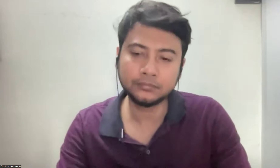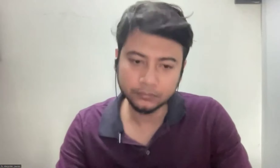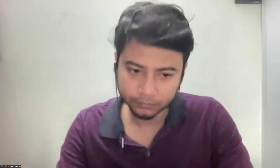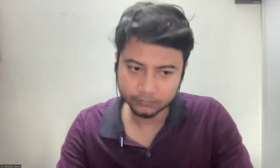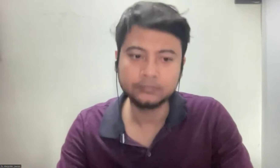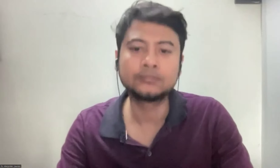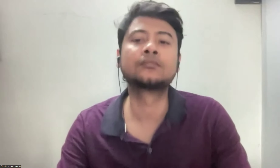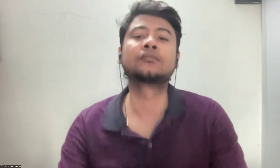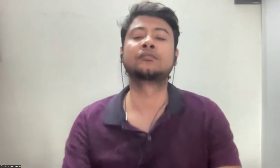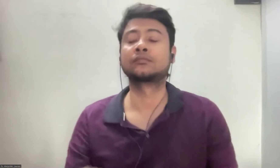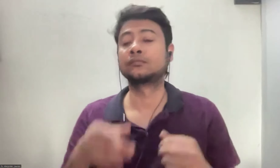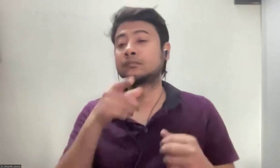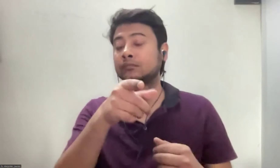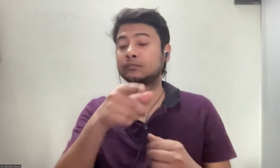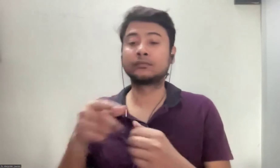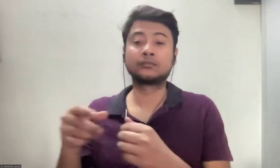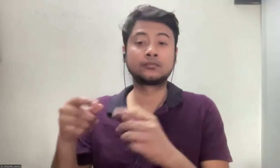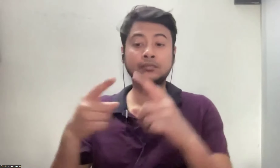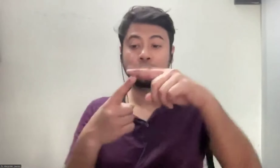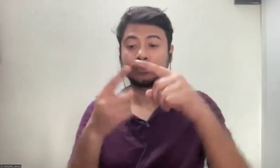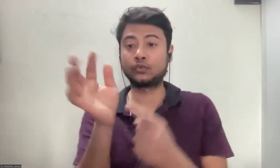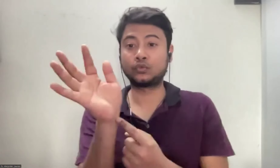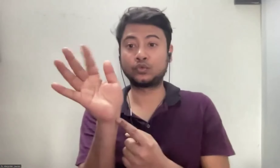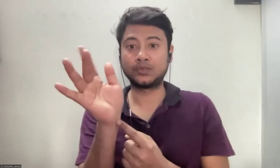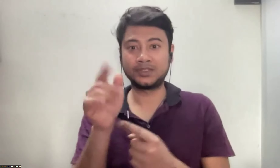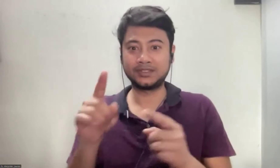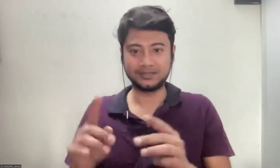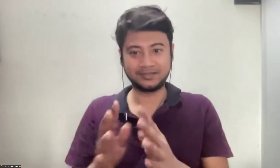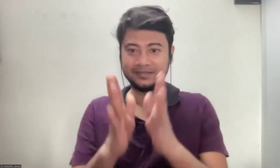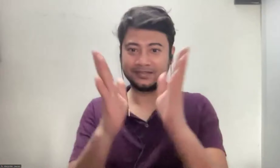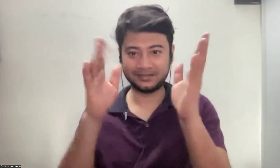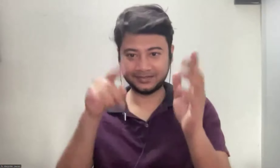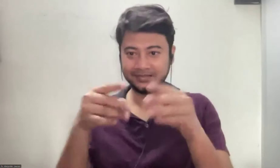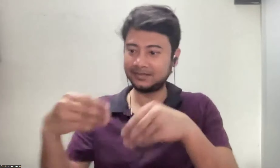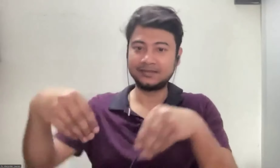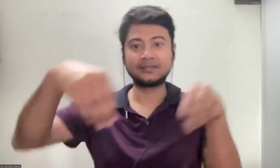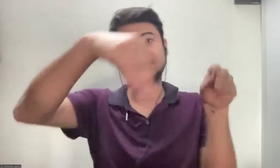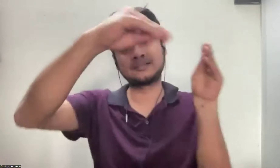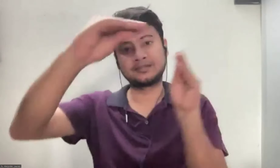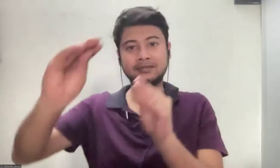Then you can cover it with a nice, beautiful cloth, the pot. You would have seen in the temple, even in this